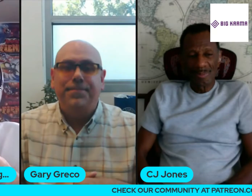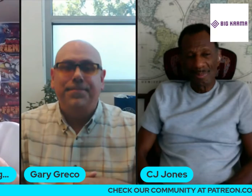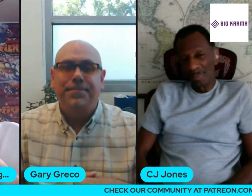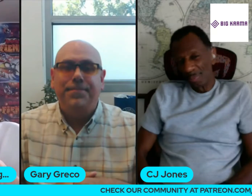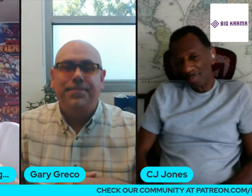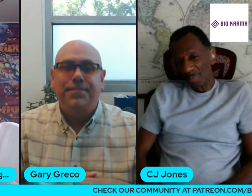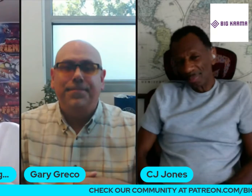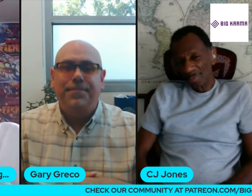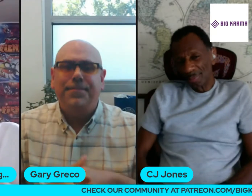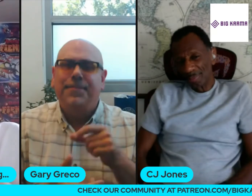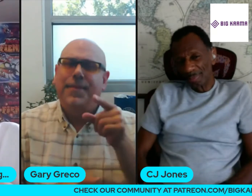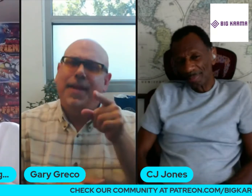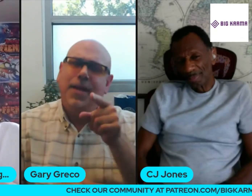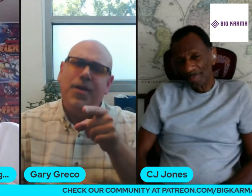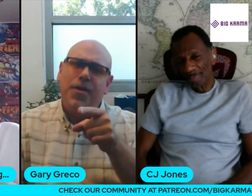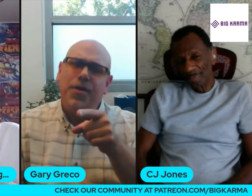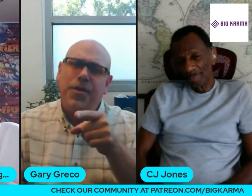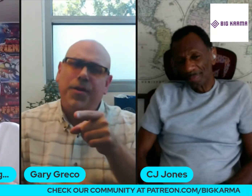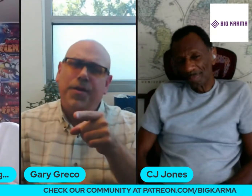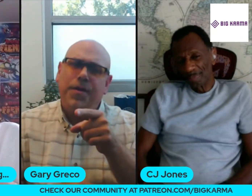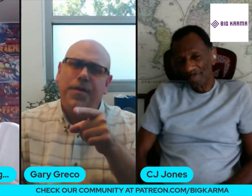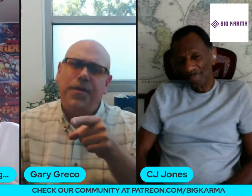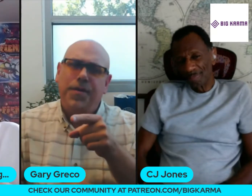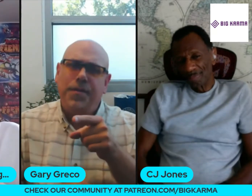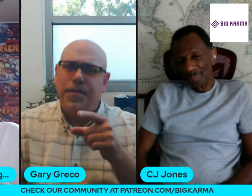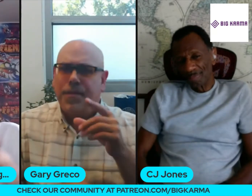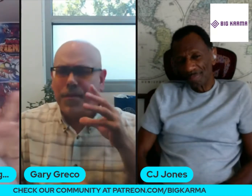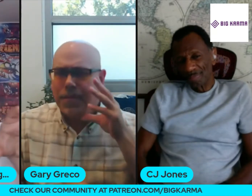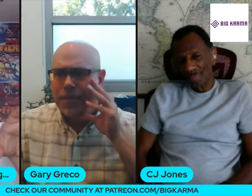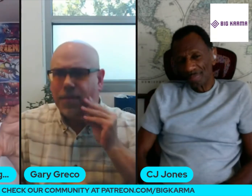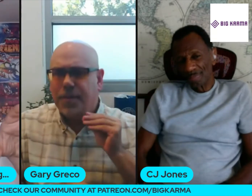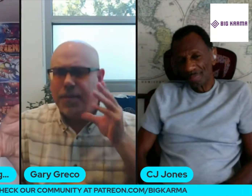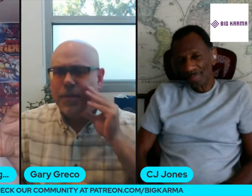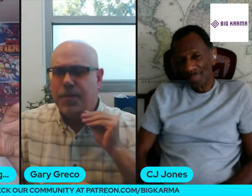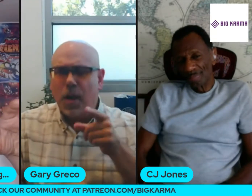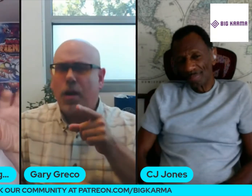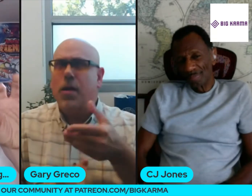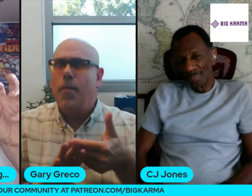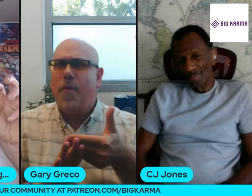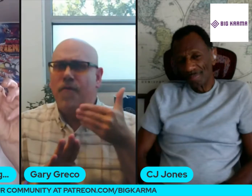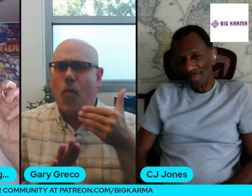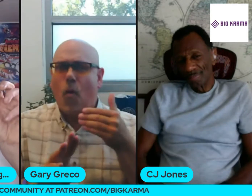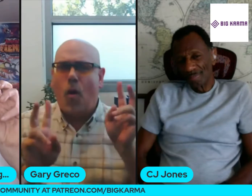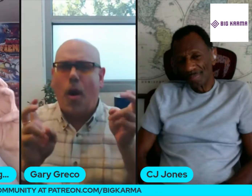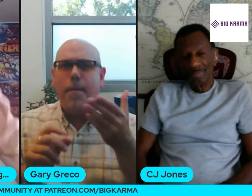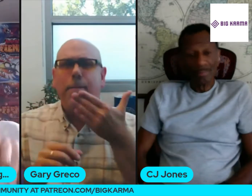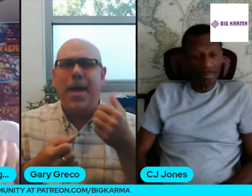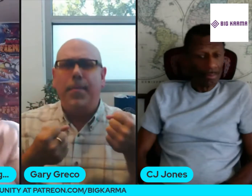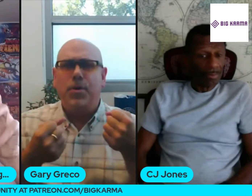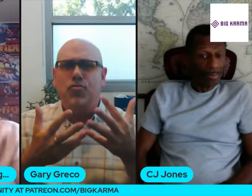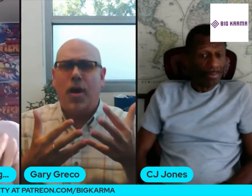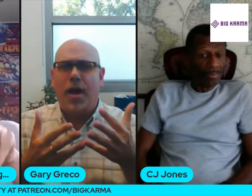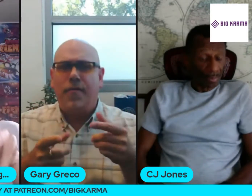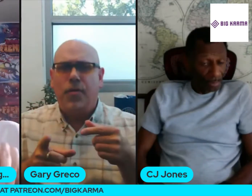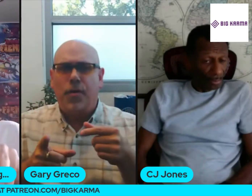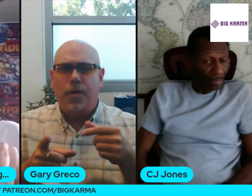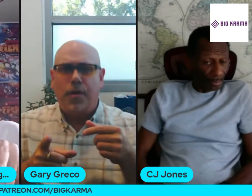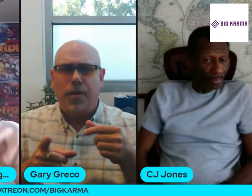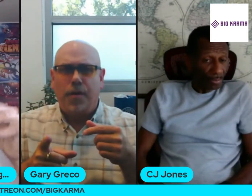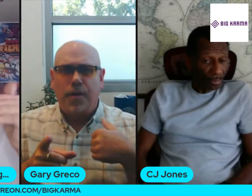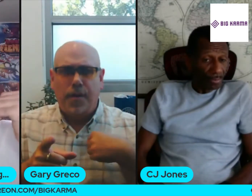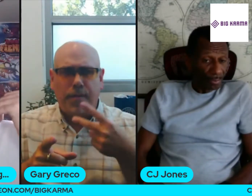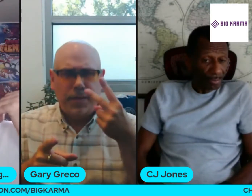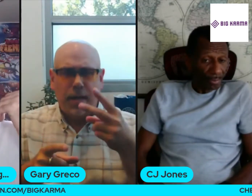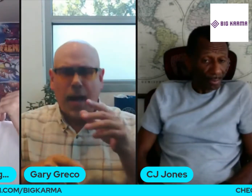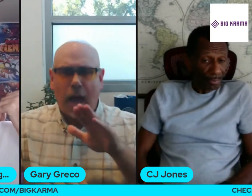And you've experienced before Baby Driver, I've seen on your